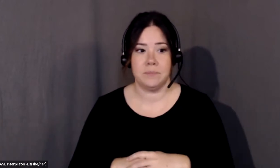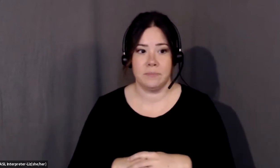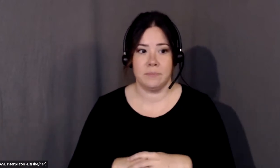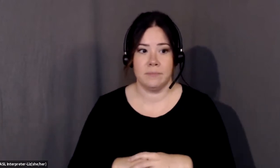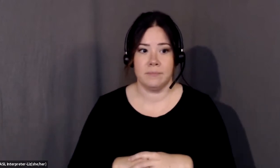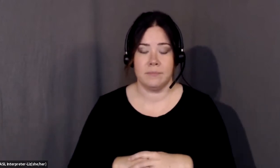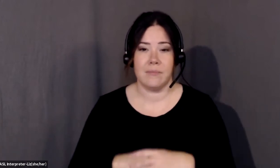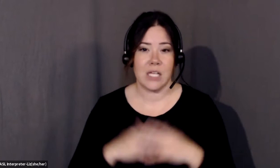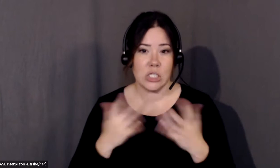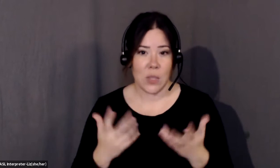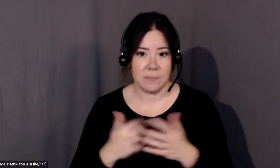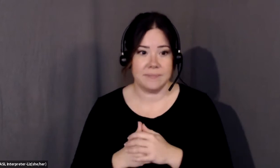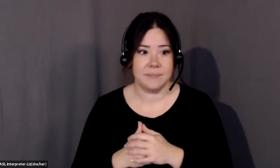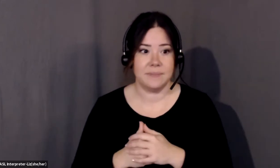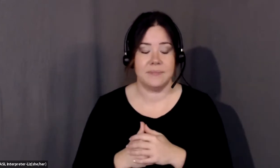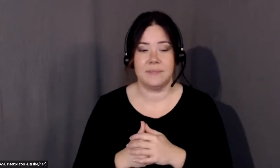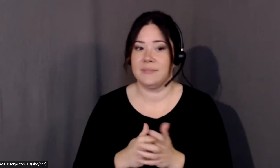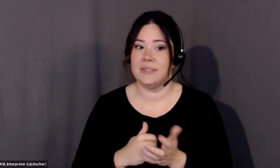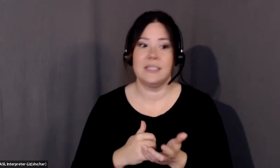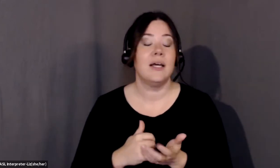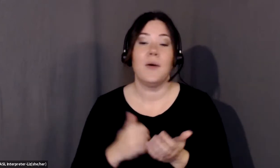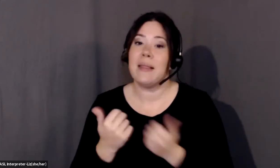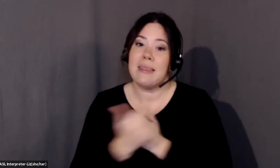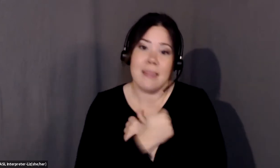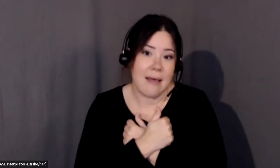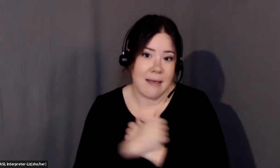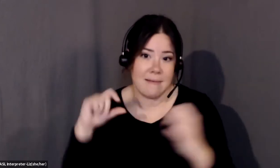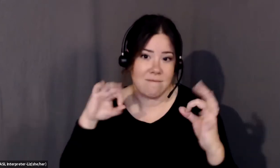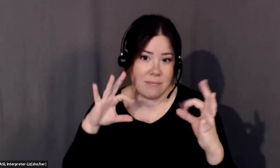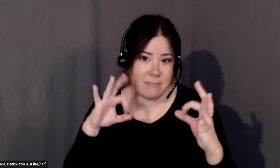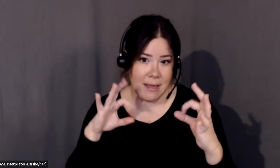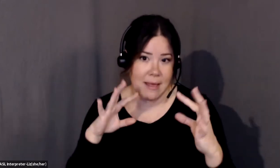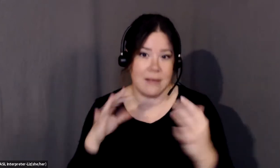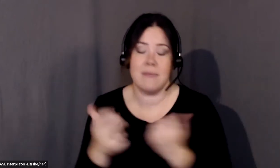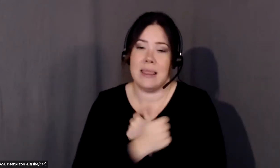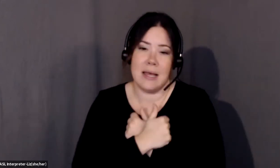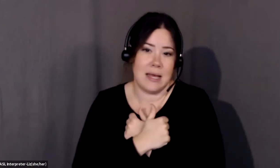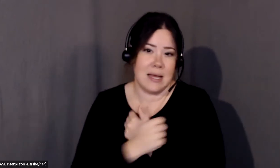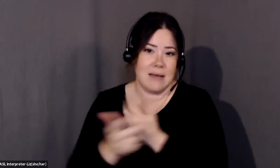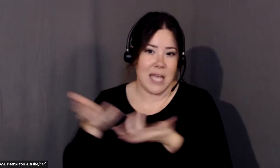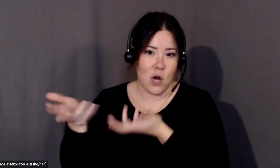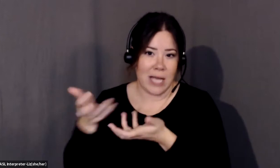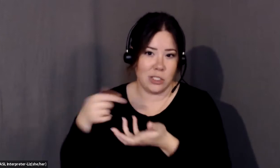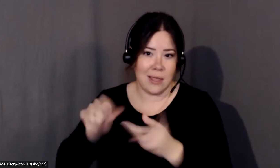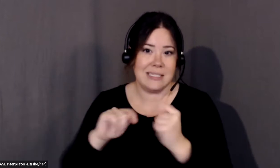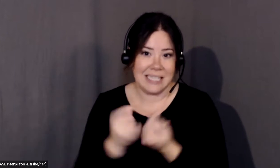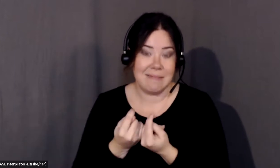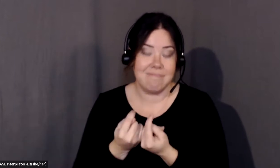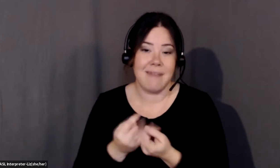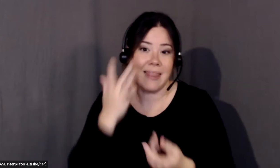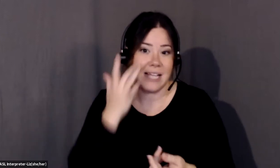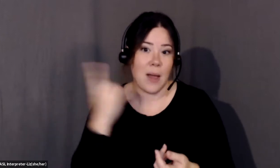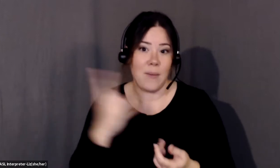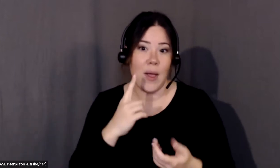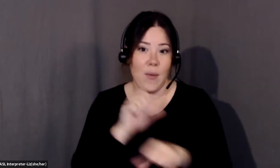So we're all about hearing from you, and we like interaction on our team. That's probably why we all work so